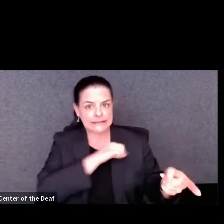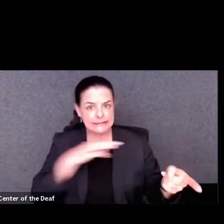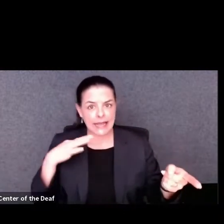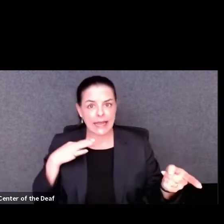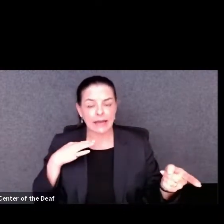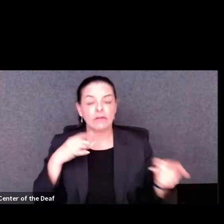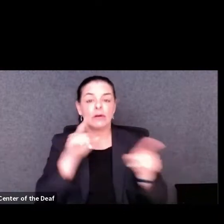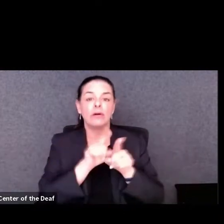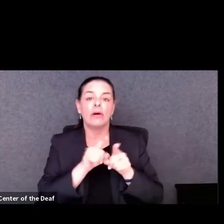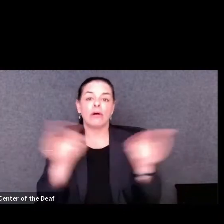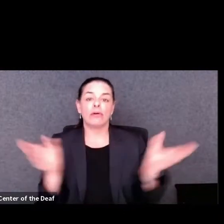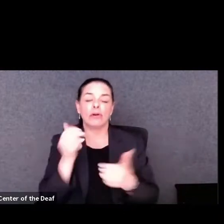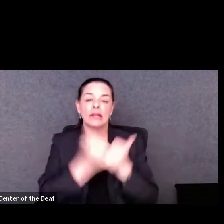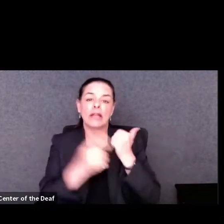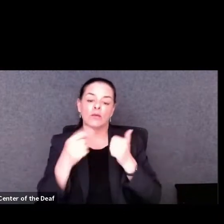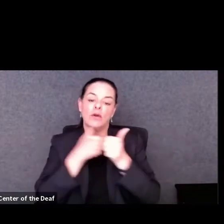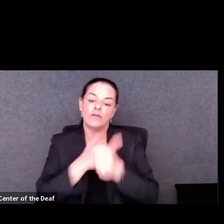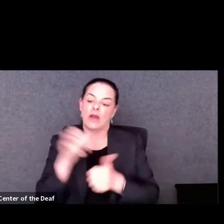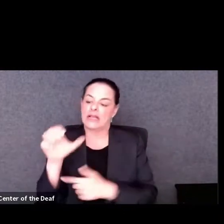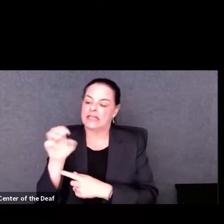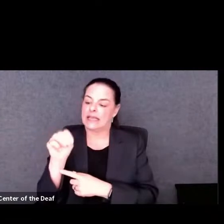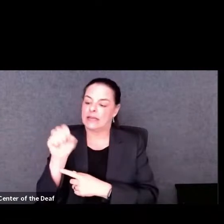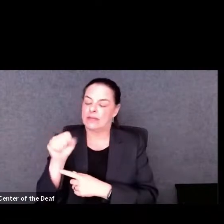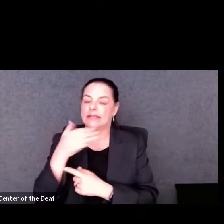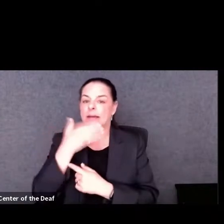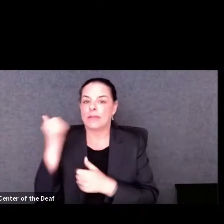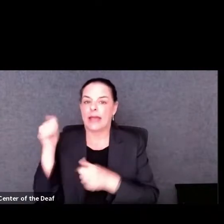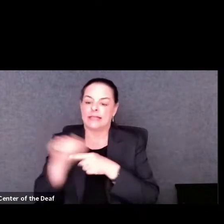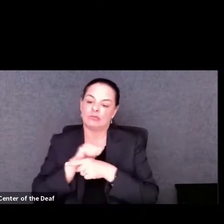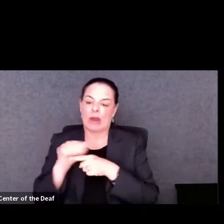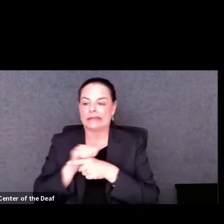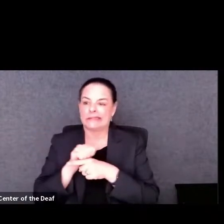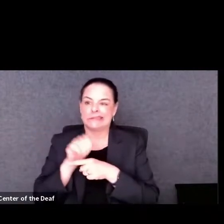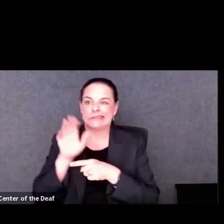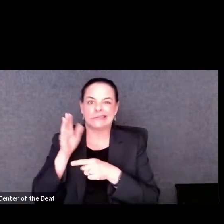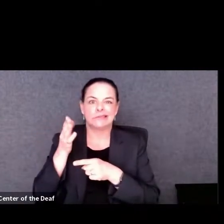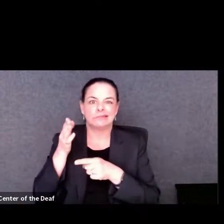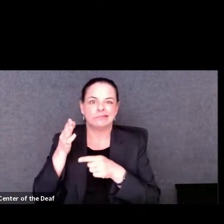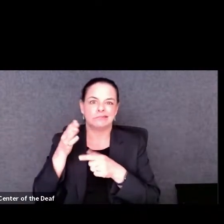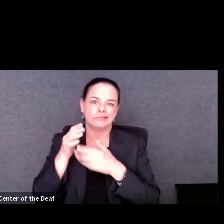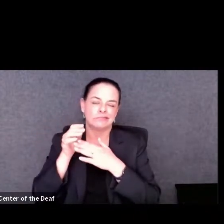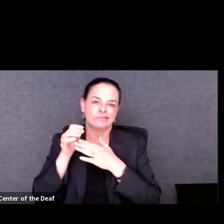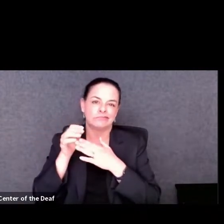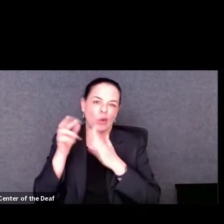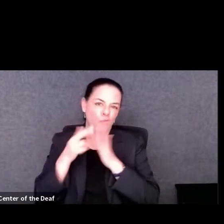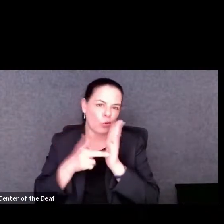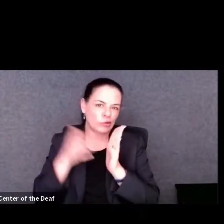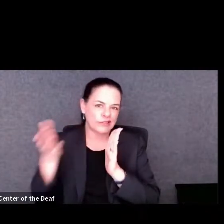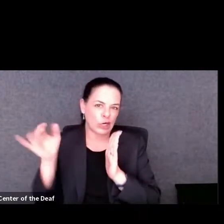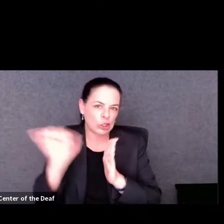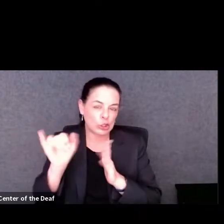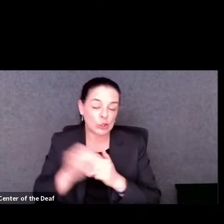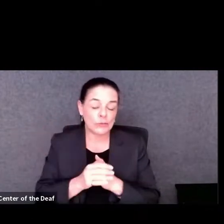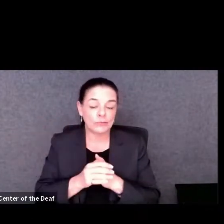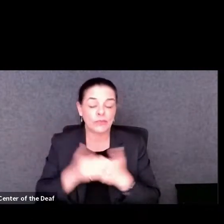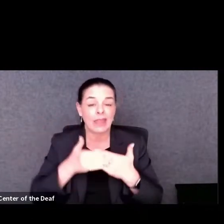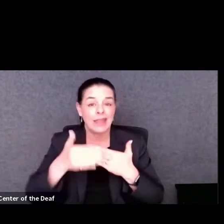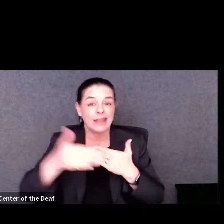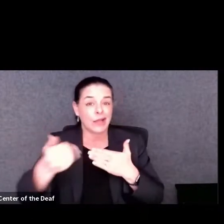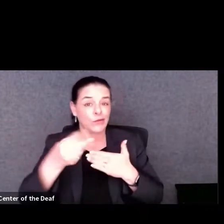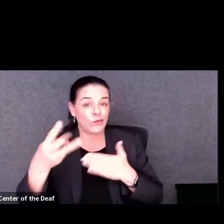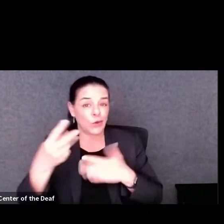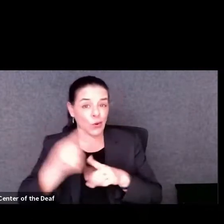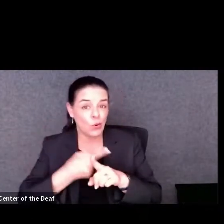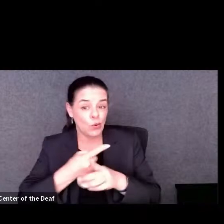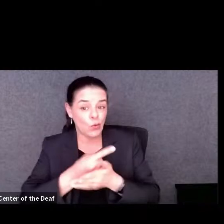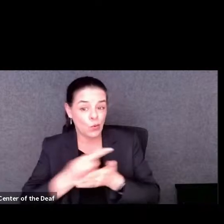also encourage everyone to follow the CMS best practices guidelines that are out there as well. As we look ahead to coming weeks, spring break will